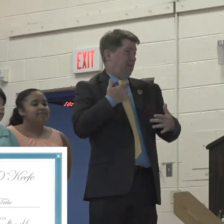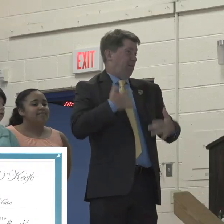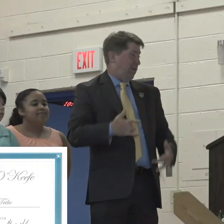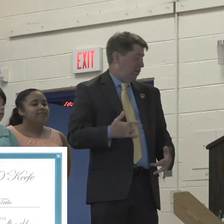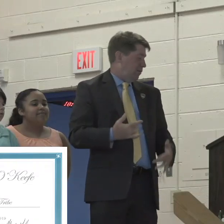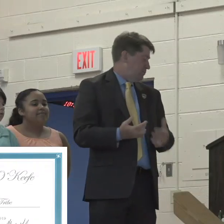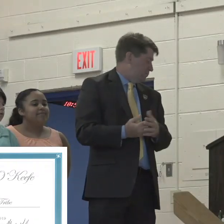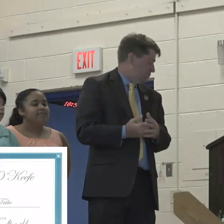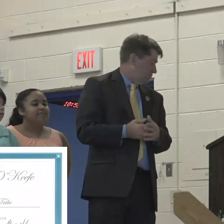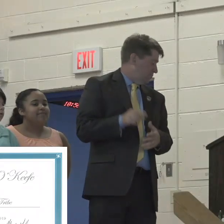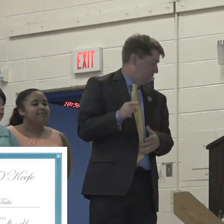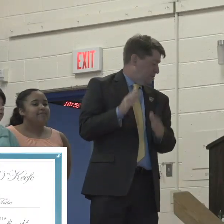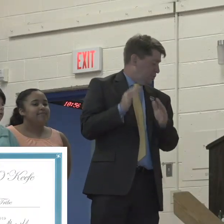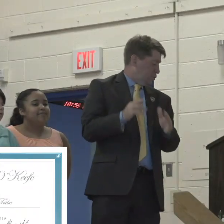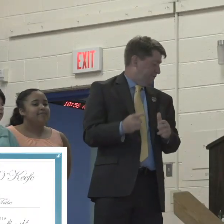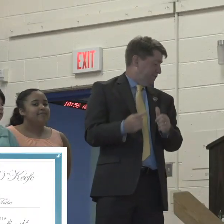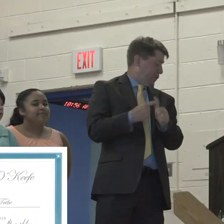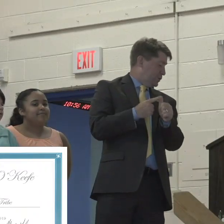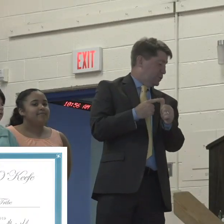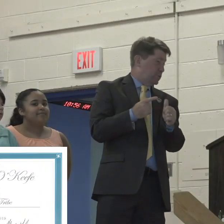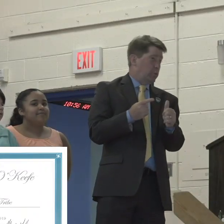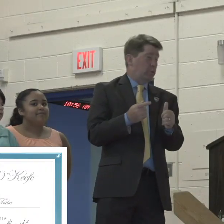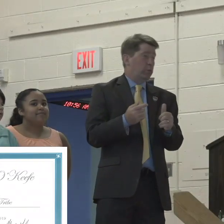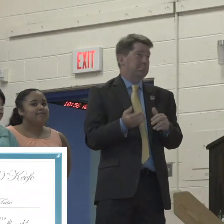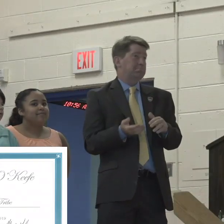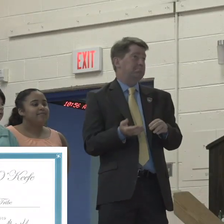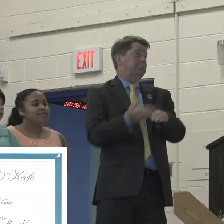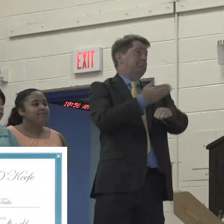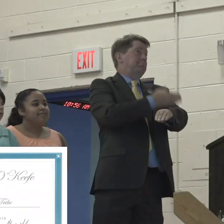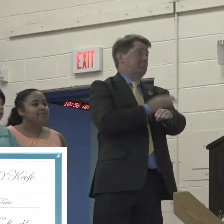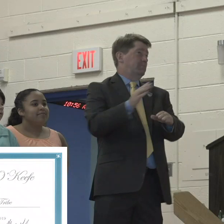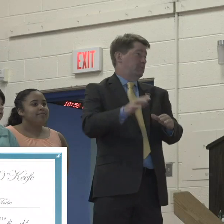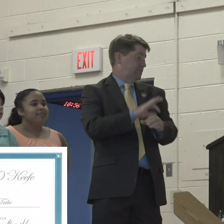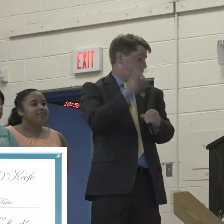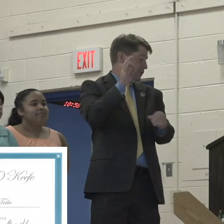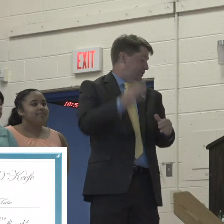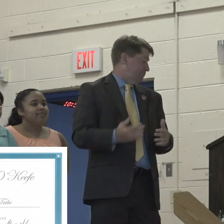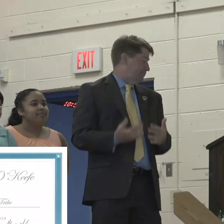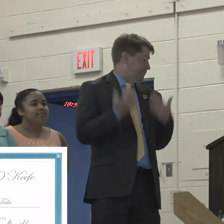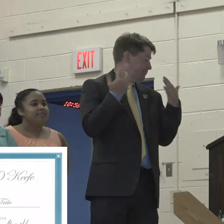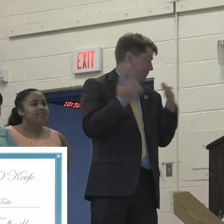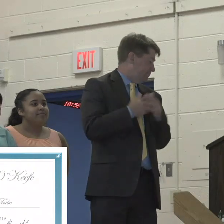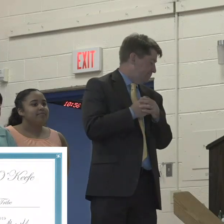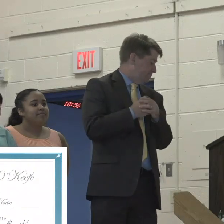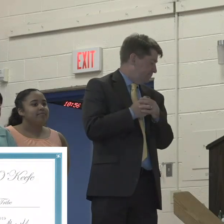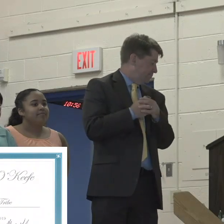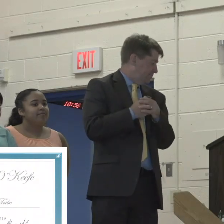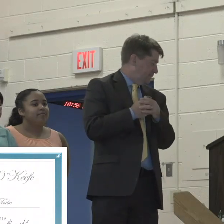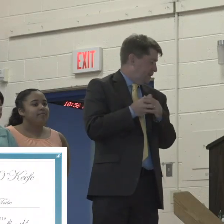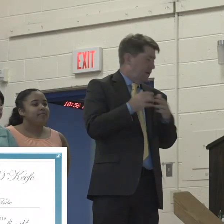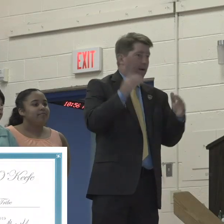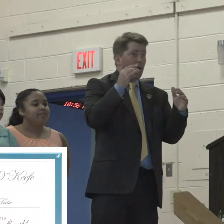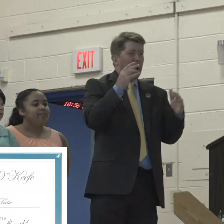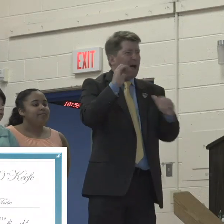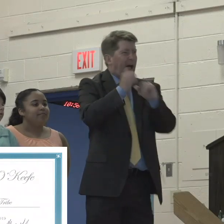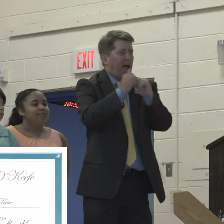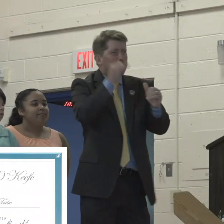When any of this student's friends feel down, this student is always there to lift and raise their spirits.